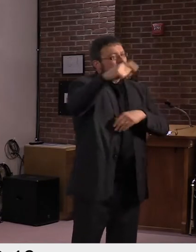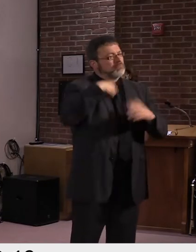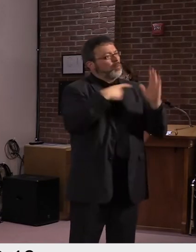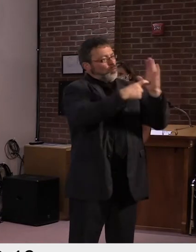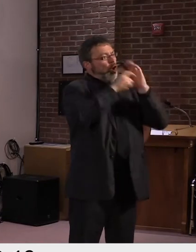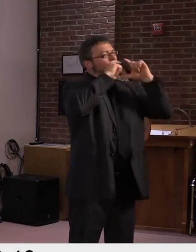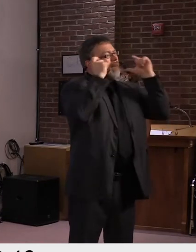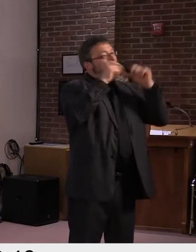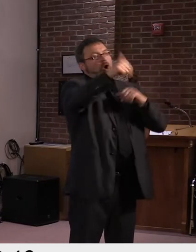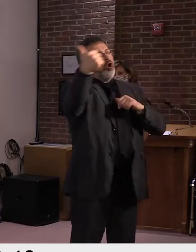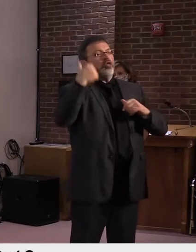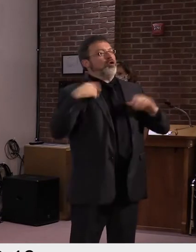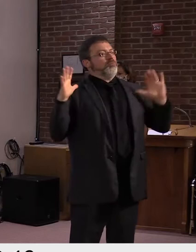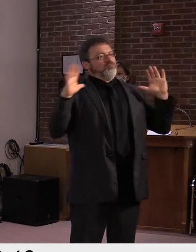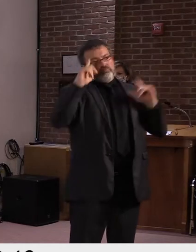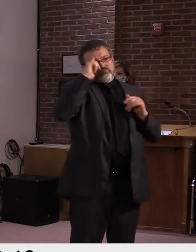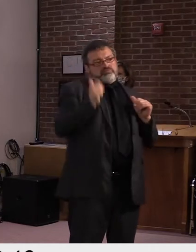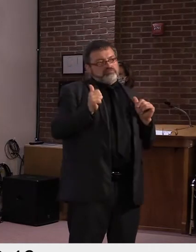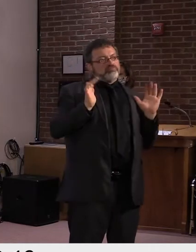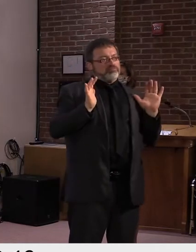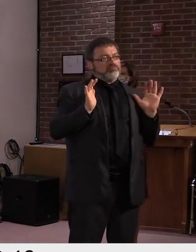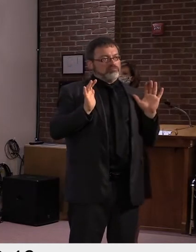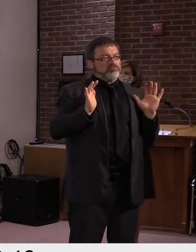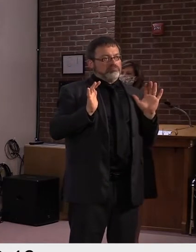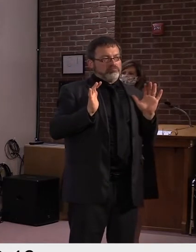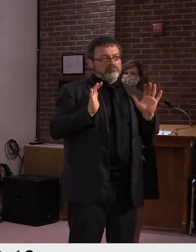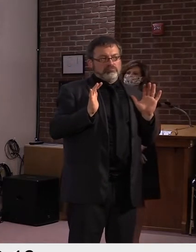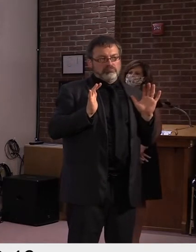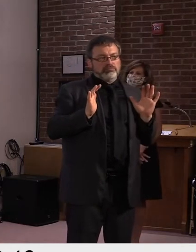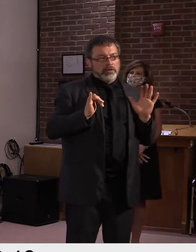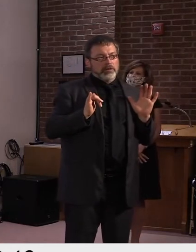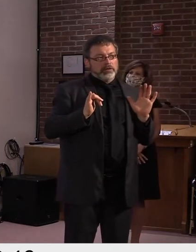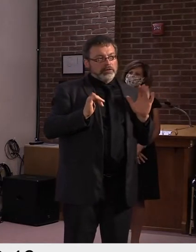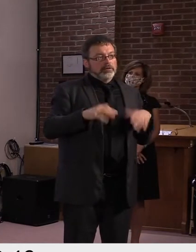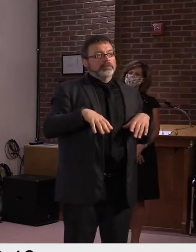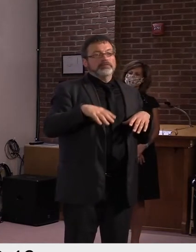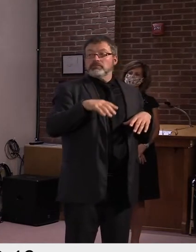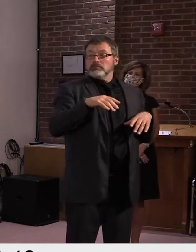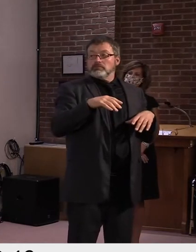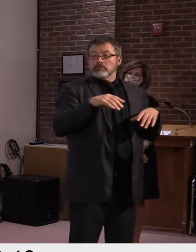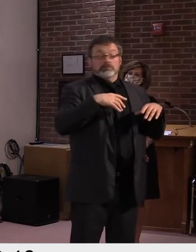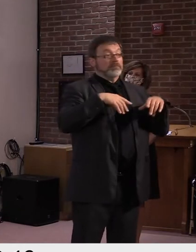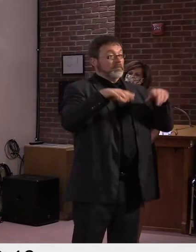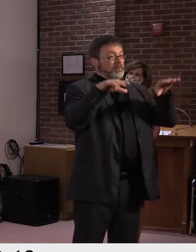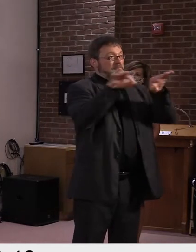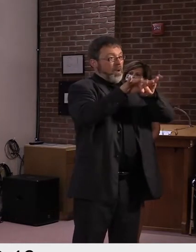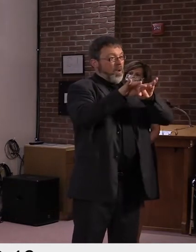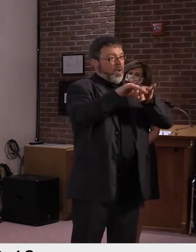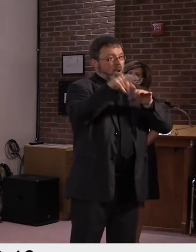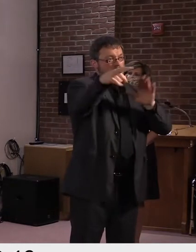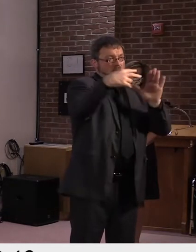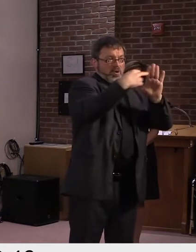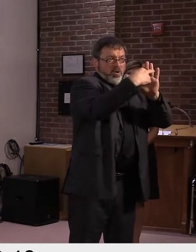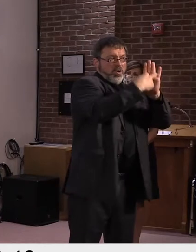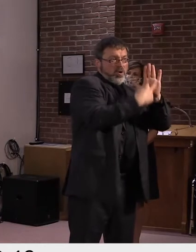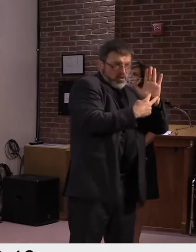provided to us in the last couple of days. I did look at it quickly. I haven't studied it, but it's very